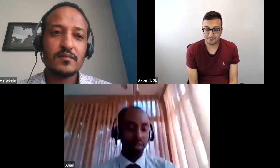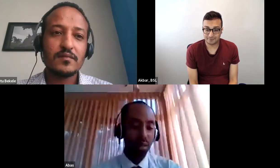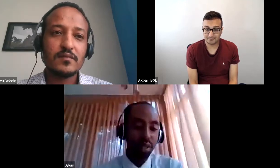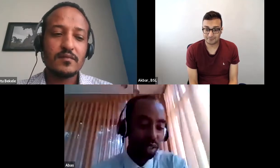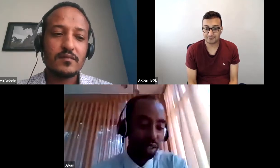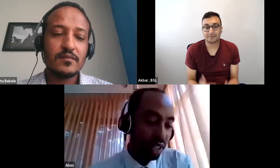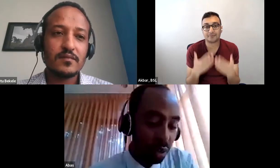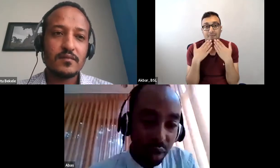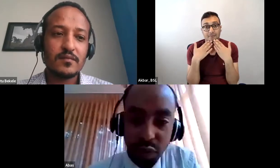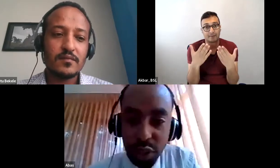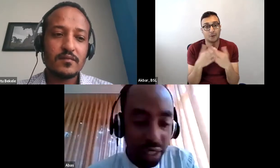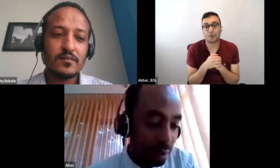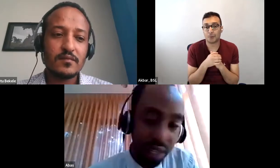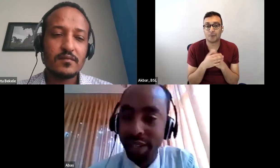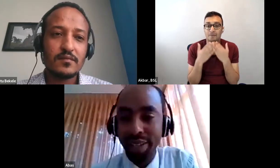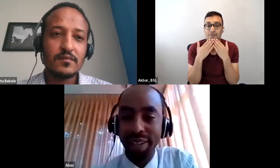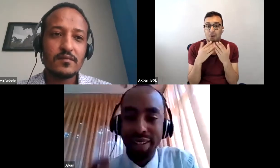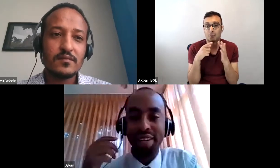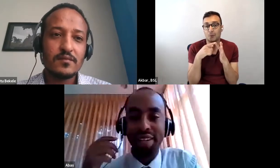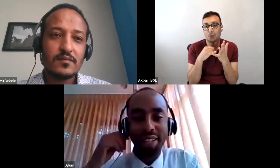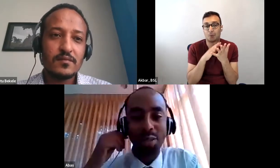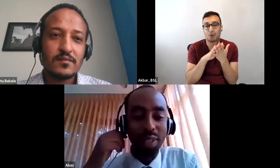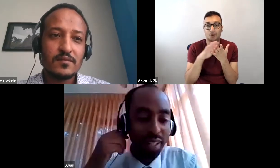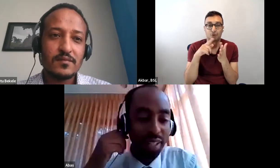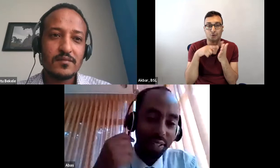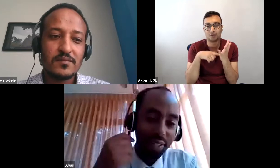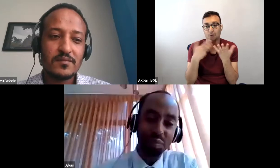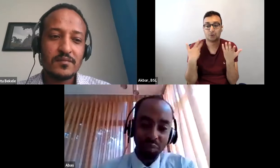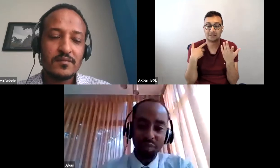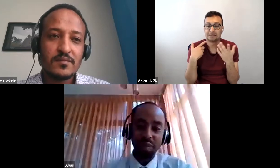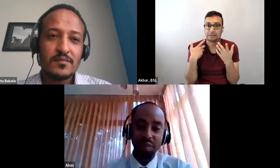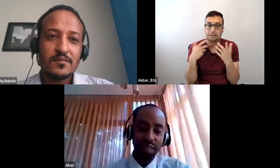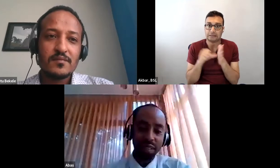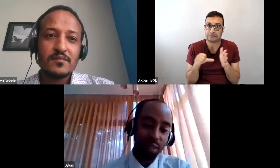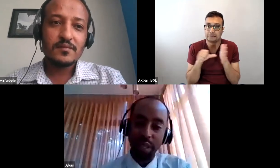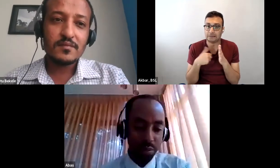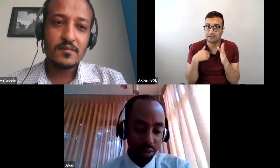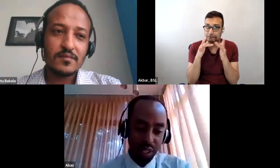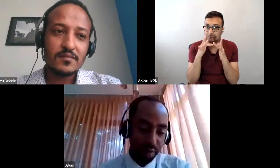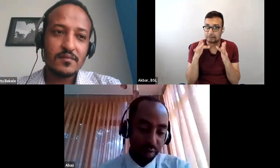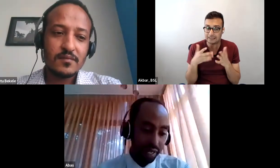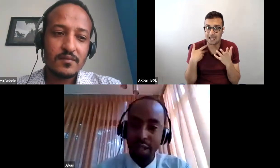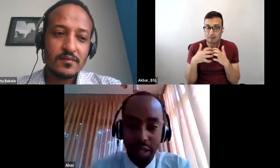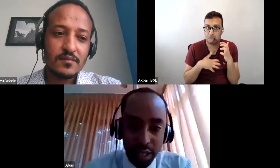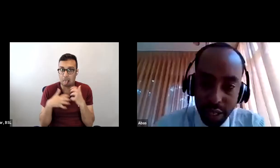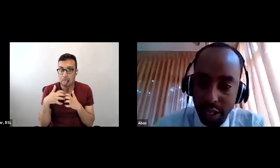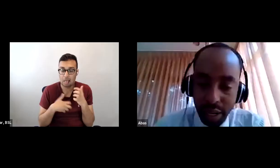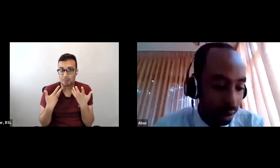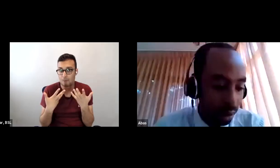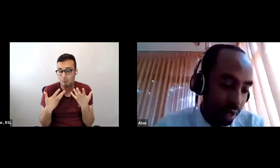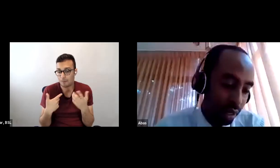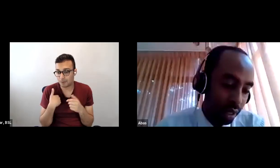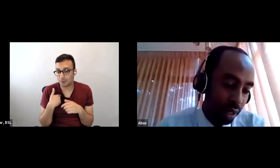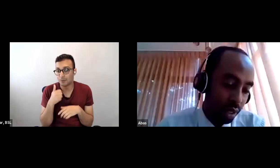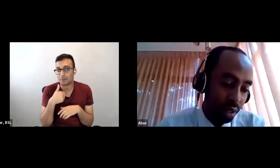Thank you, Shato. Unfortunately, my headset is not working, so I'm using my